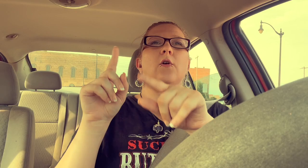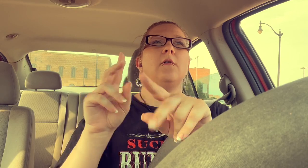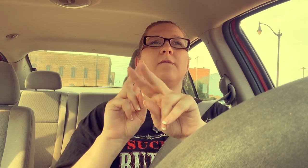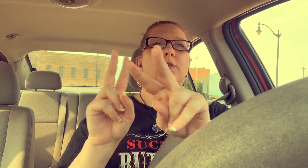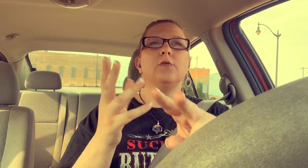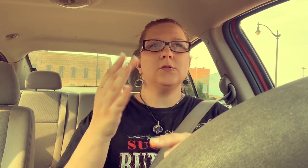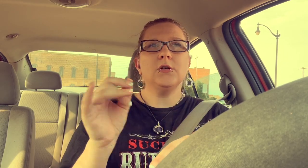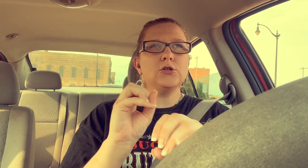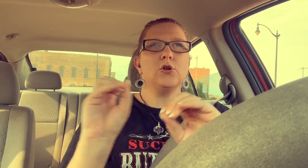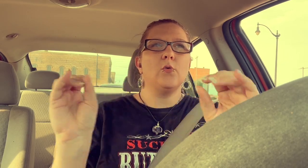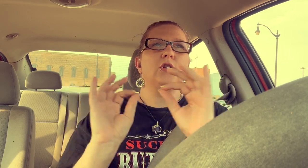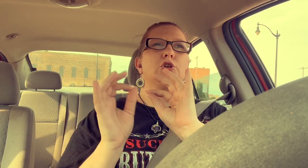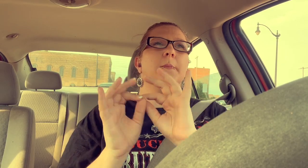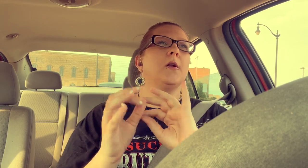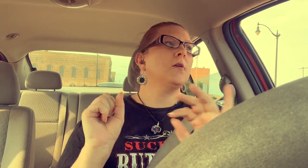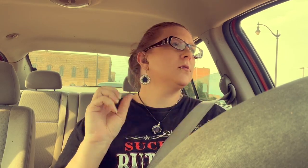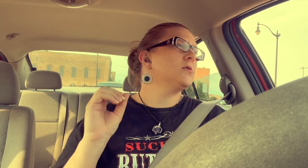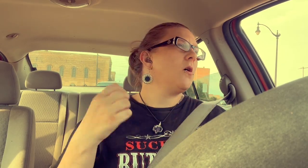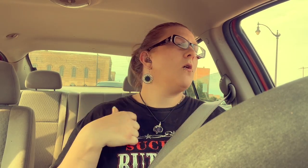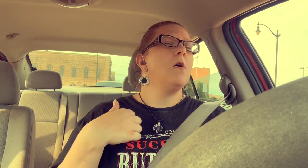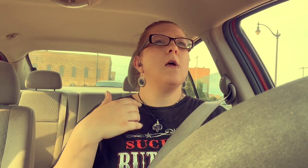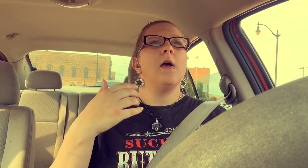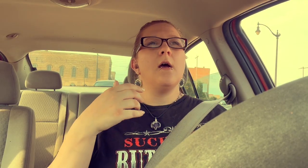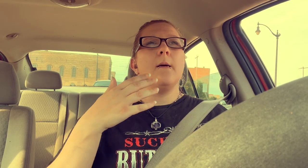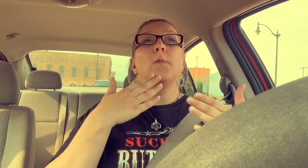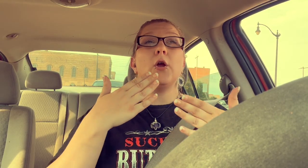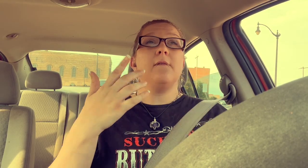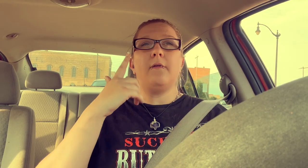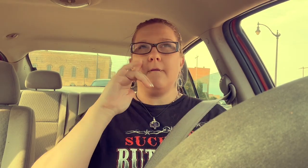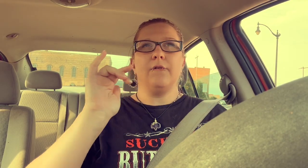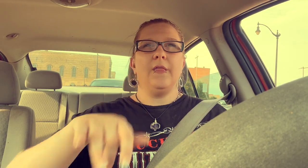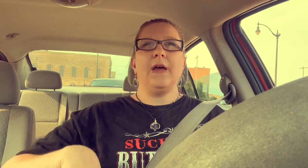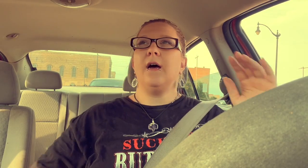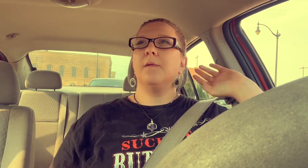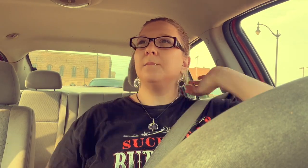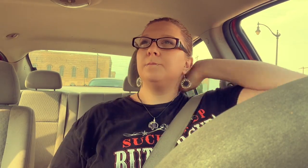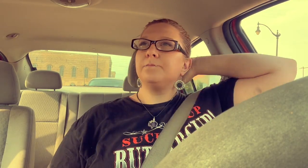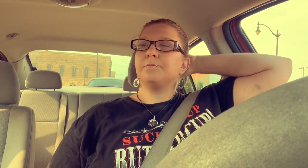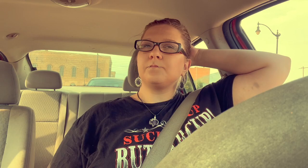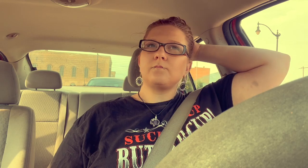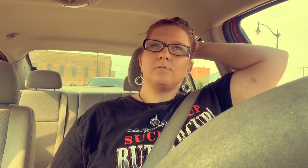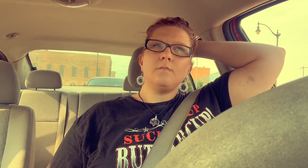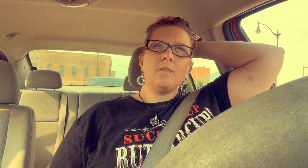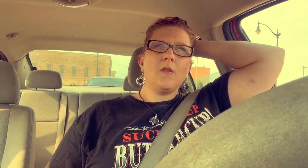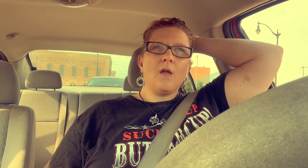to funerals, there's no interpreter. So I'm grateful for that.